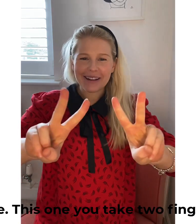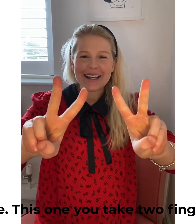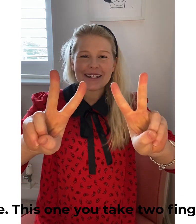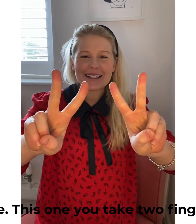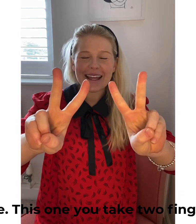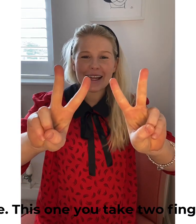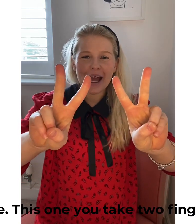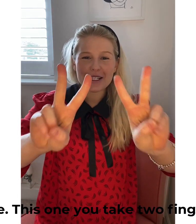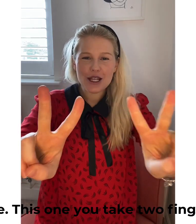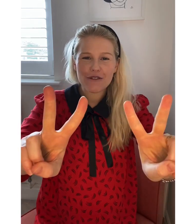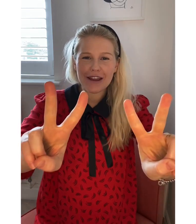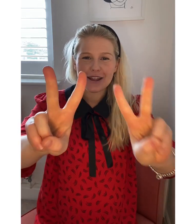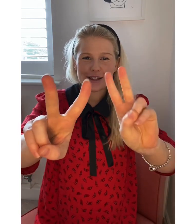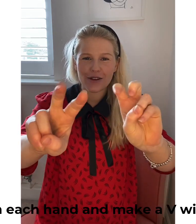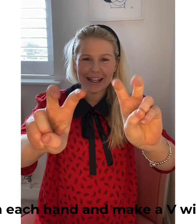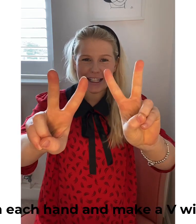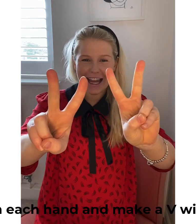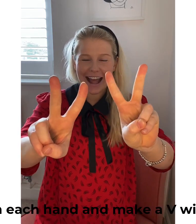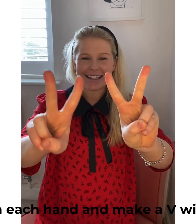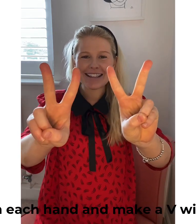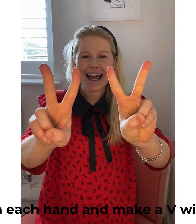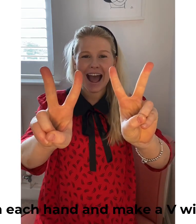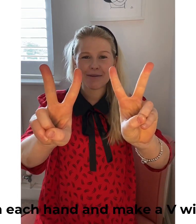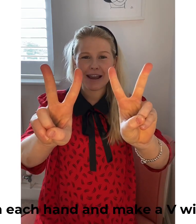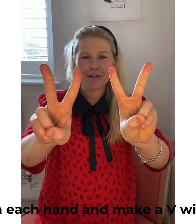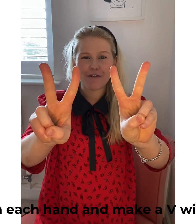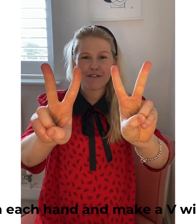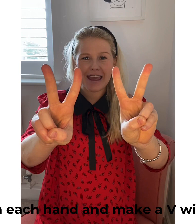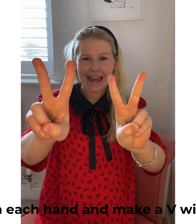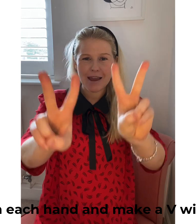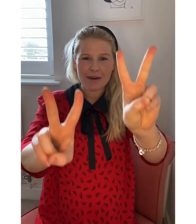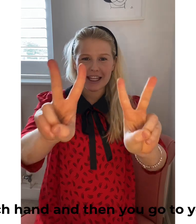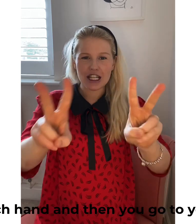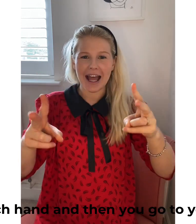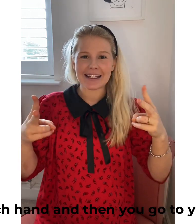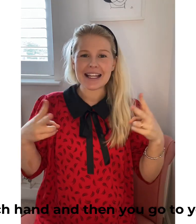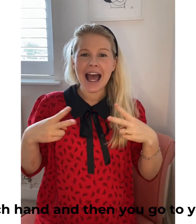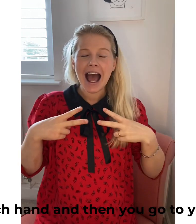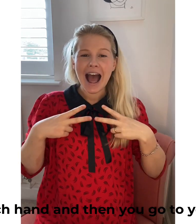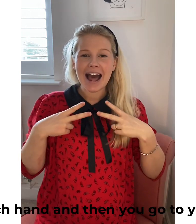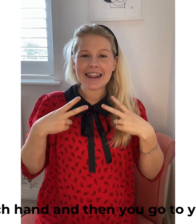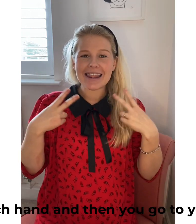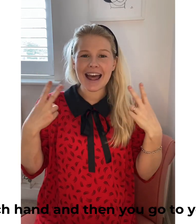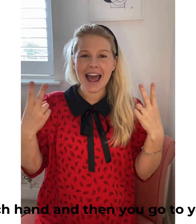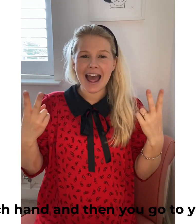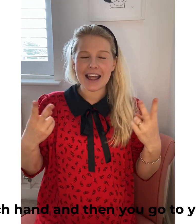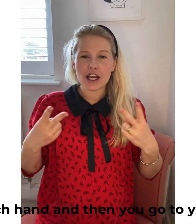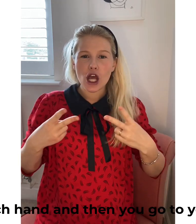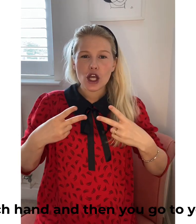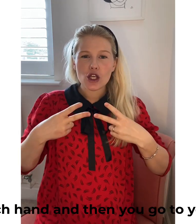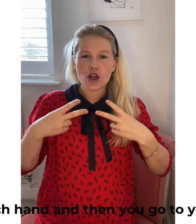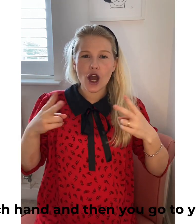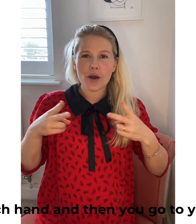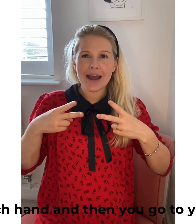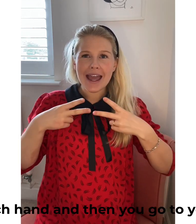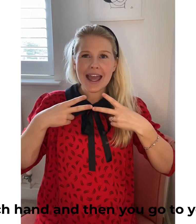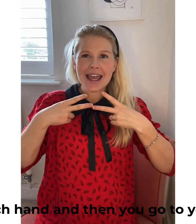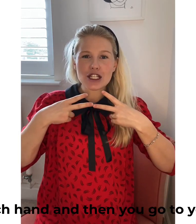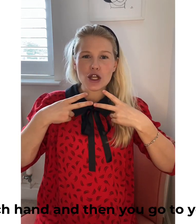You take two fingers on each hand and make a V with each hand. And then you go to your